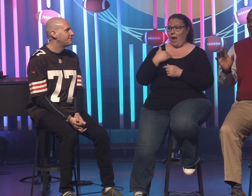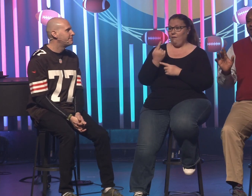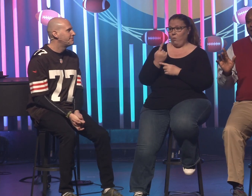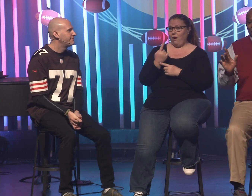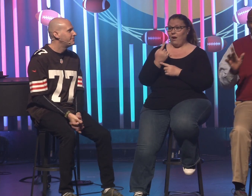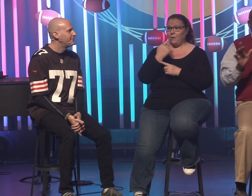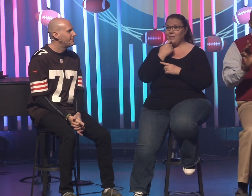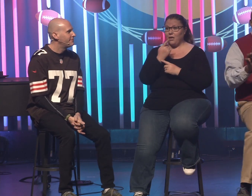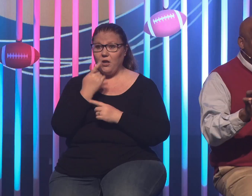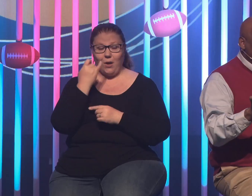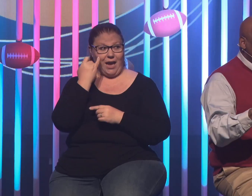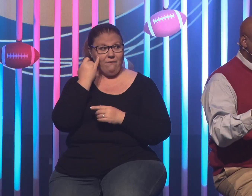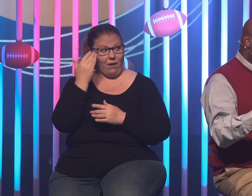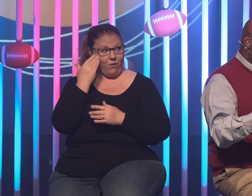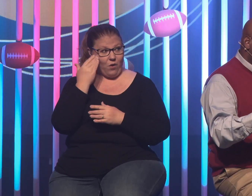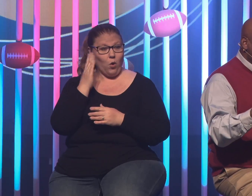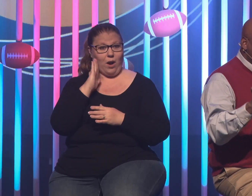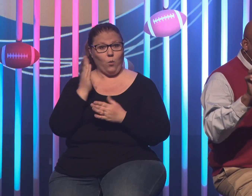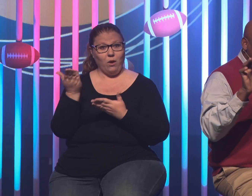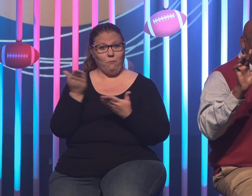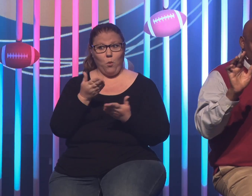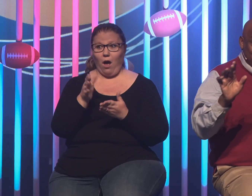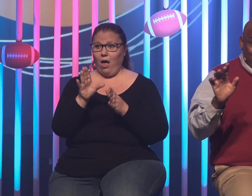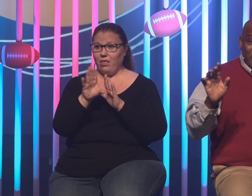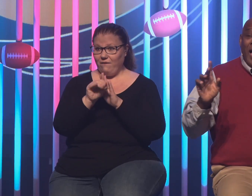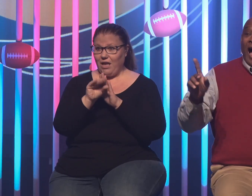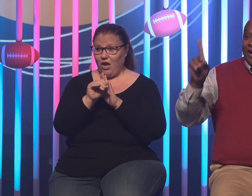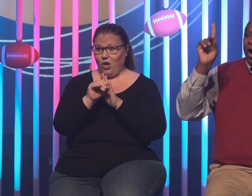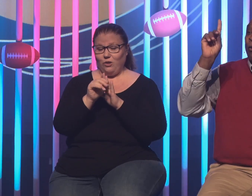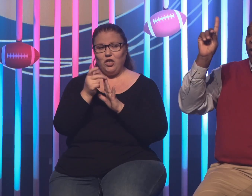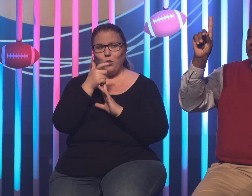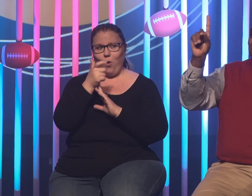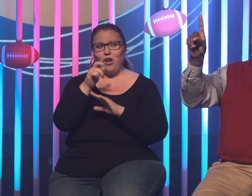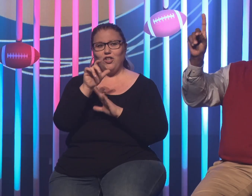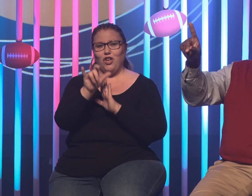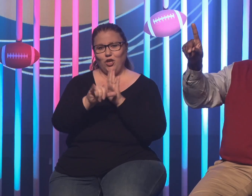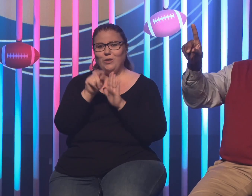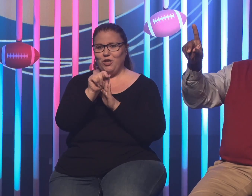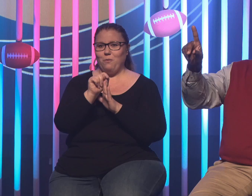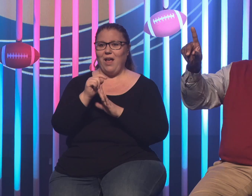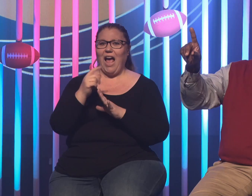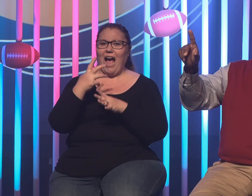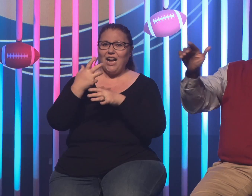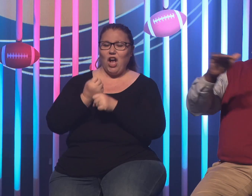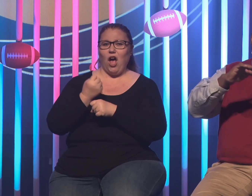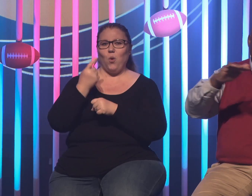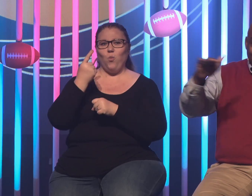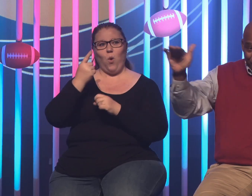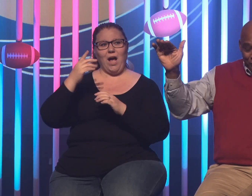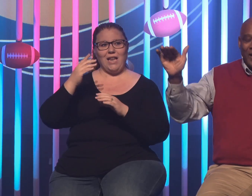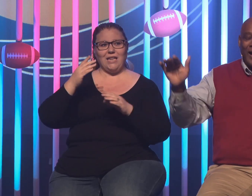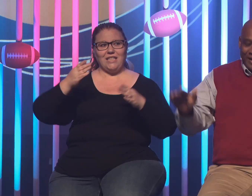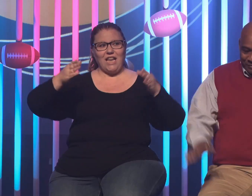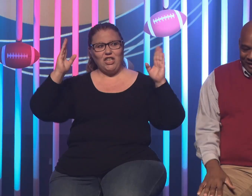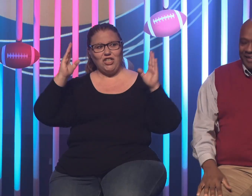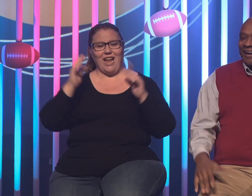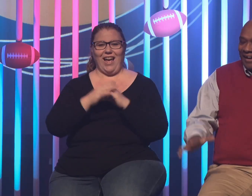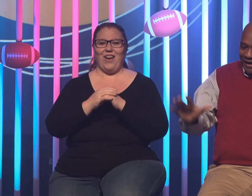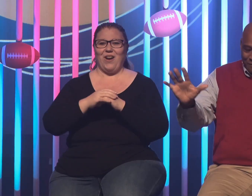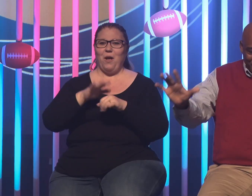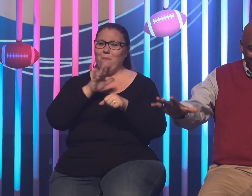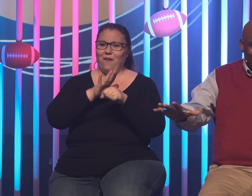and I'm telling you, if I would have known, I would have brought the video. Just look at it on YouTube. I caught one touchdown my entire career.